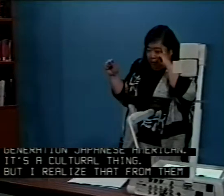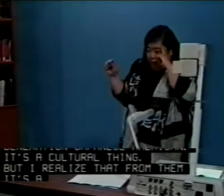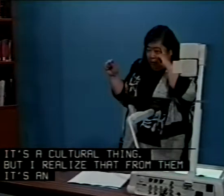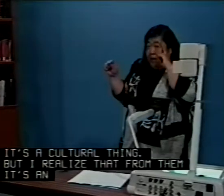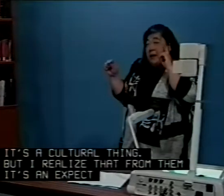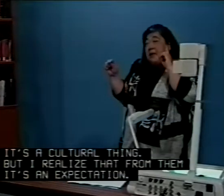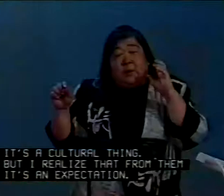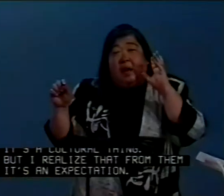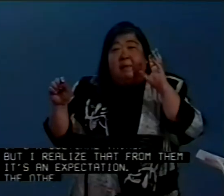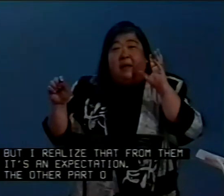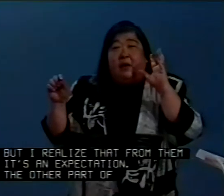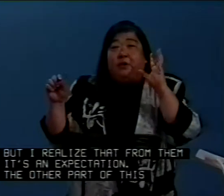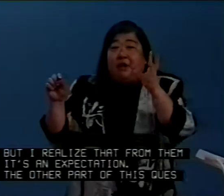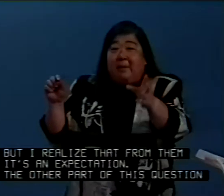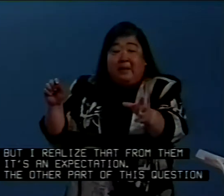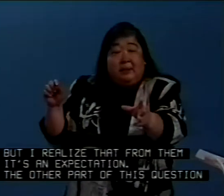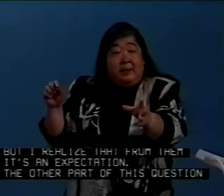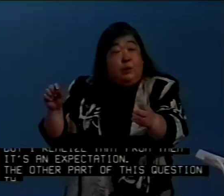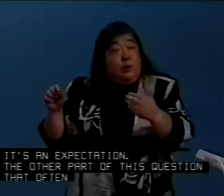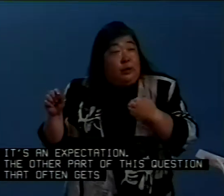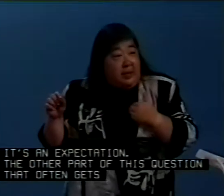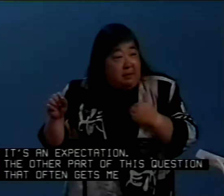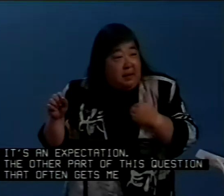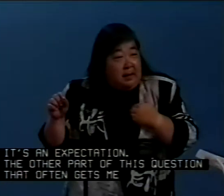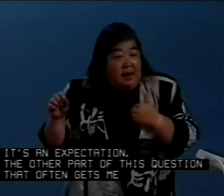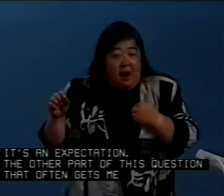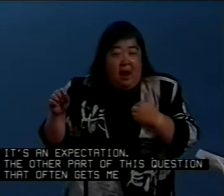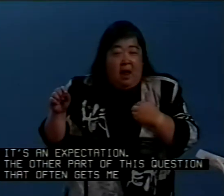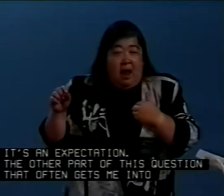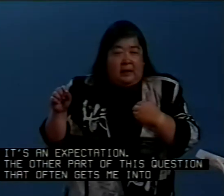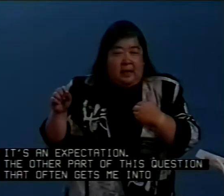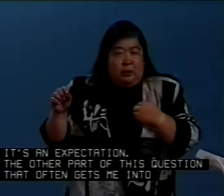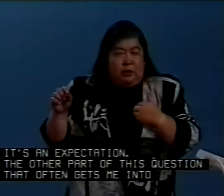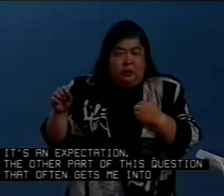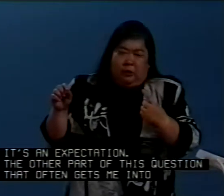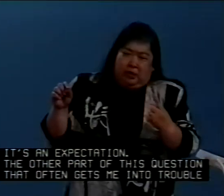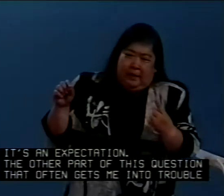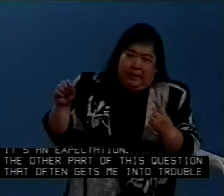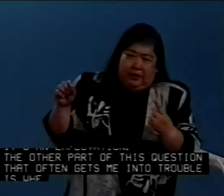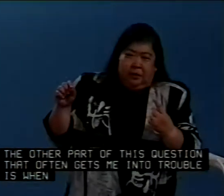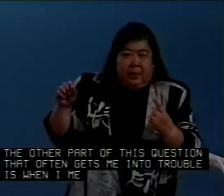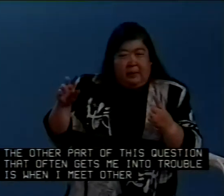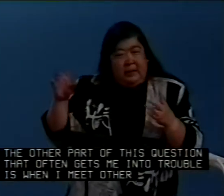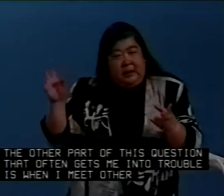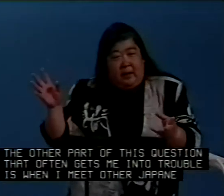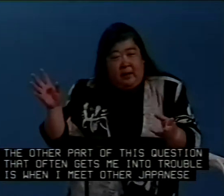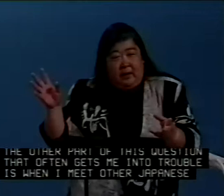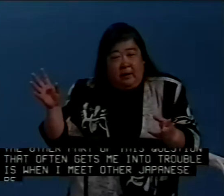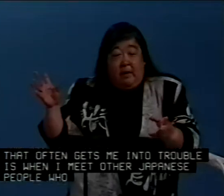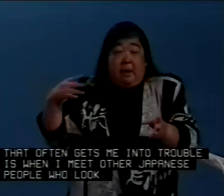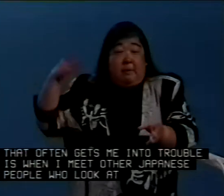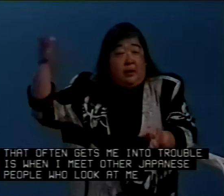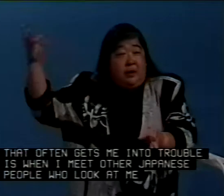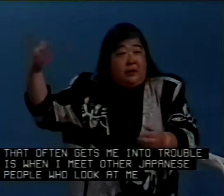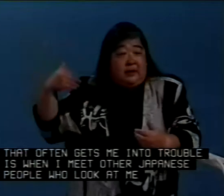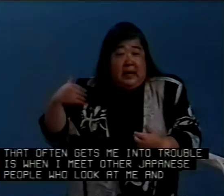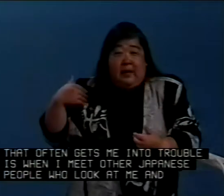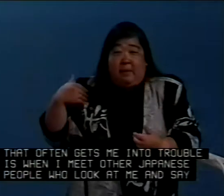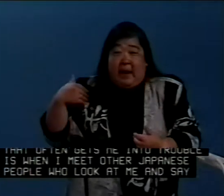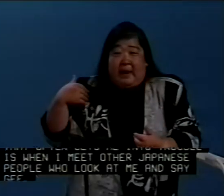trouble is when I meet other Japanese people who look at me and say, "Well, gee, you look Japanese, you should be able to speak it." My mother used to say that my accent